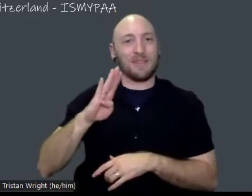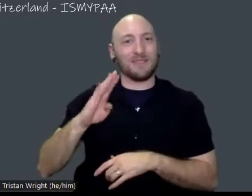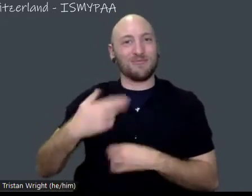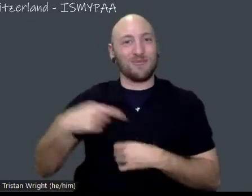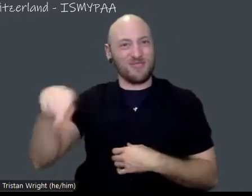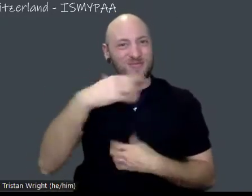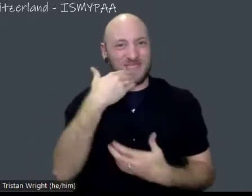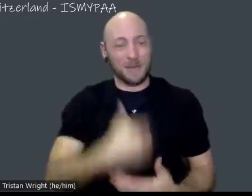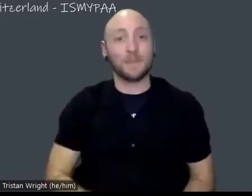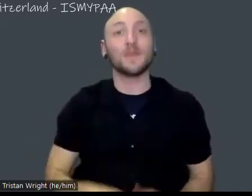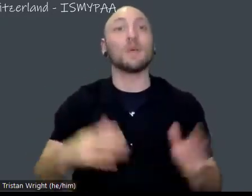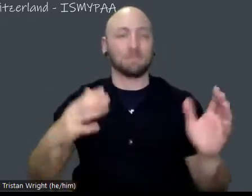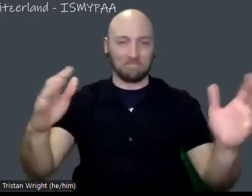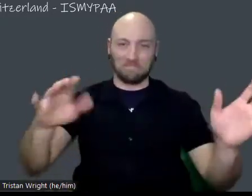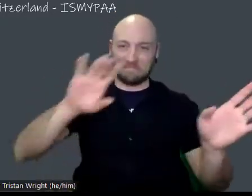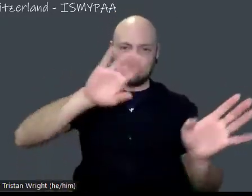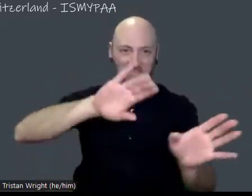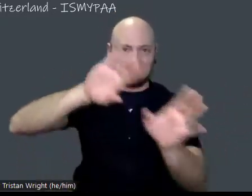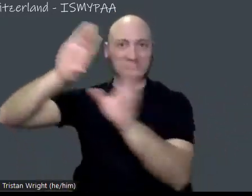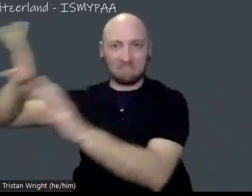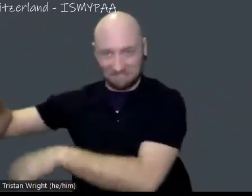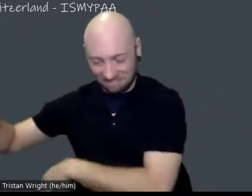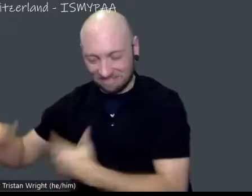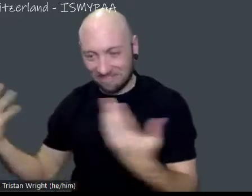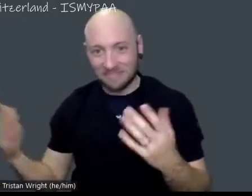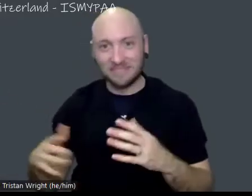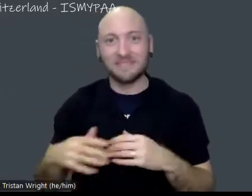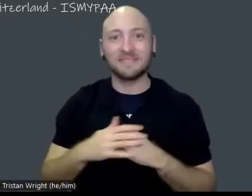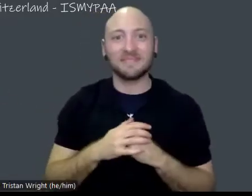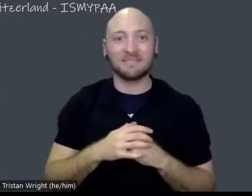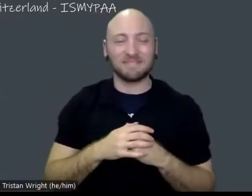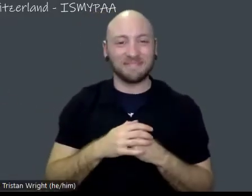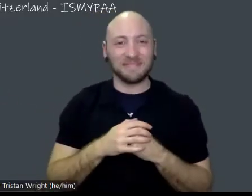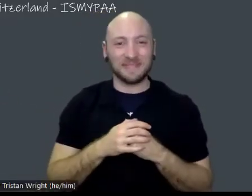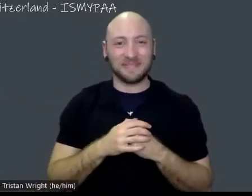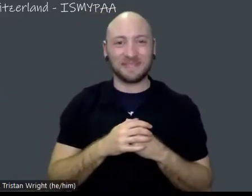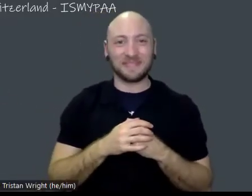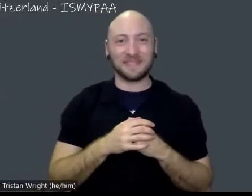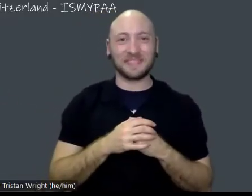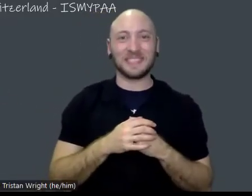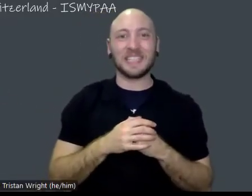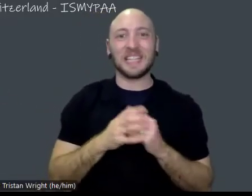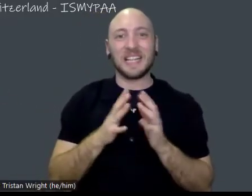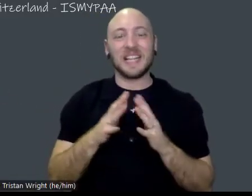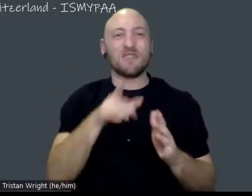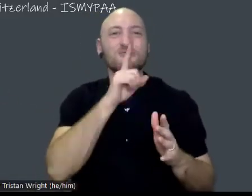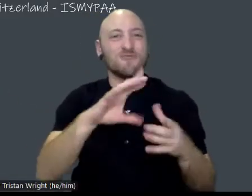So now let's get back to serious stuff. No,